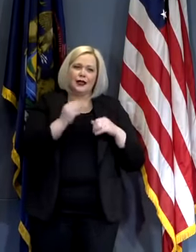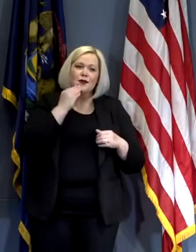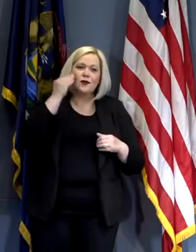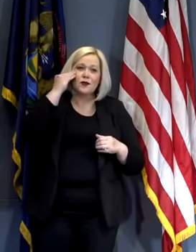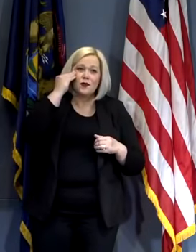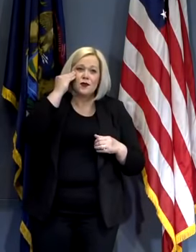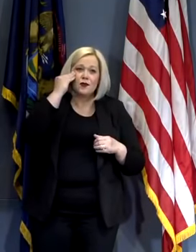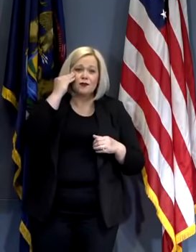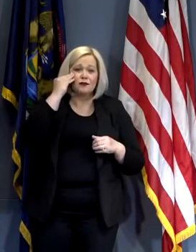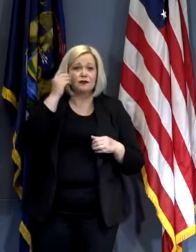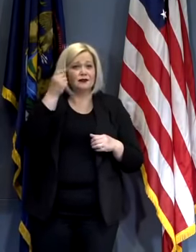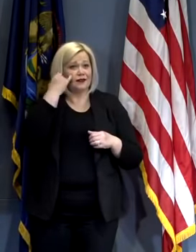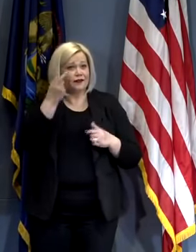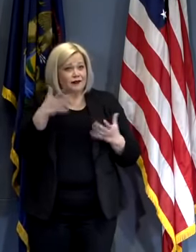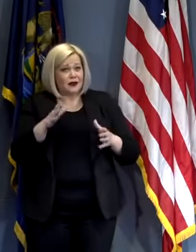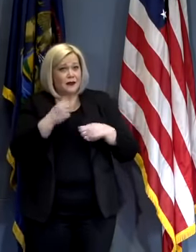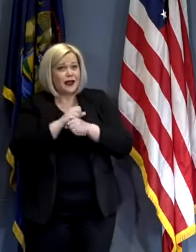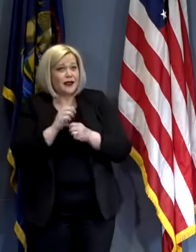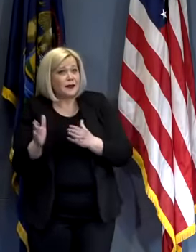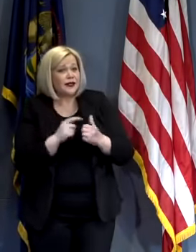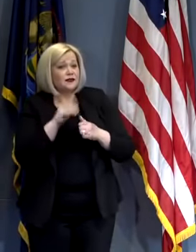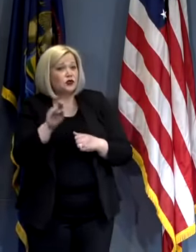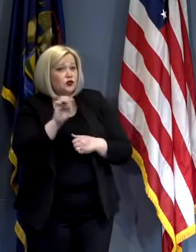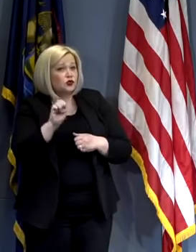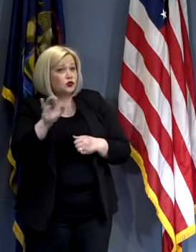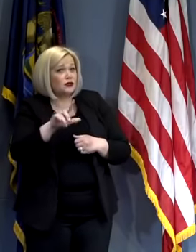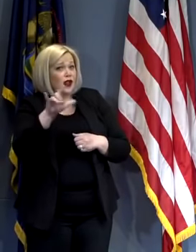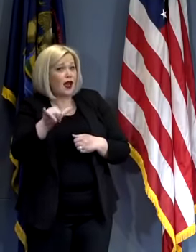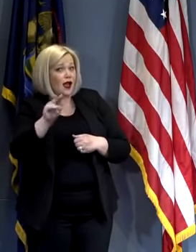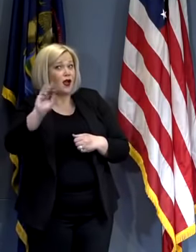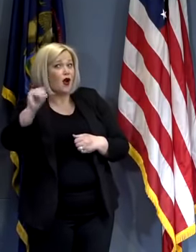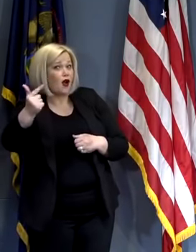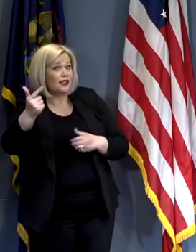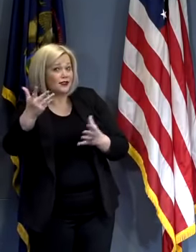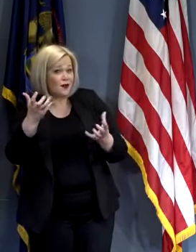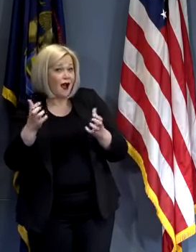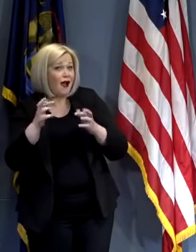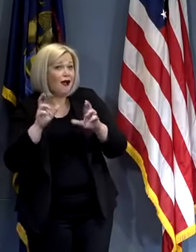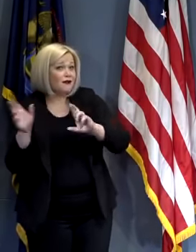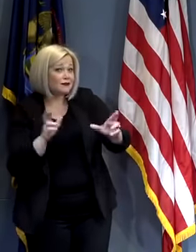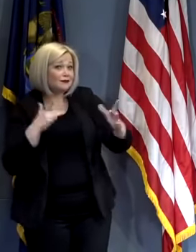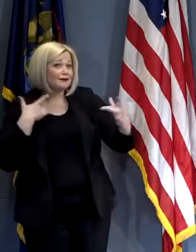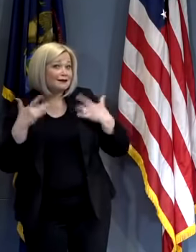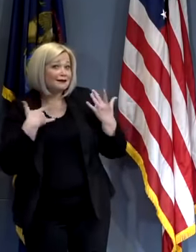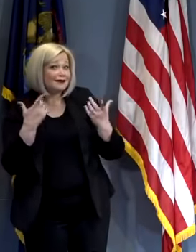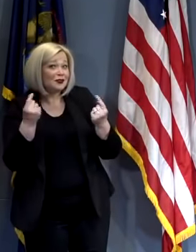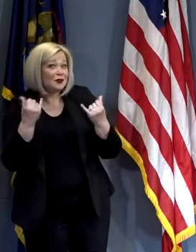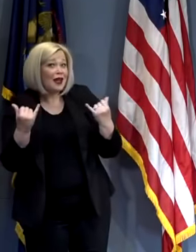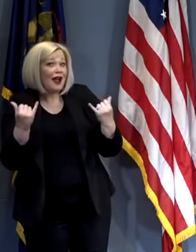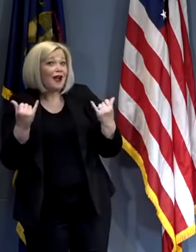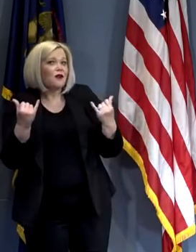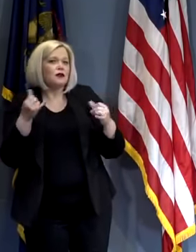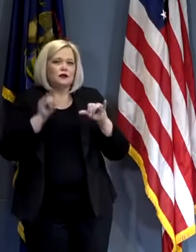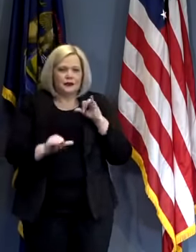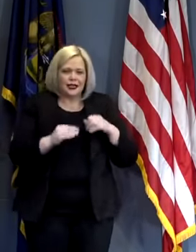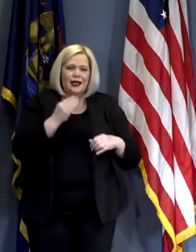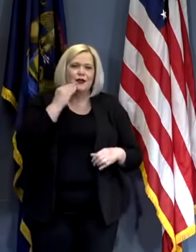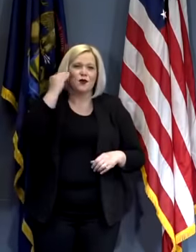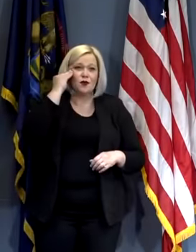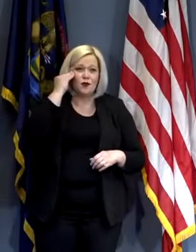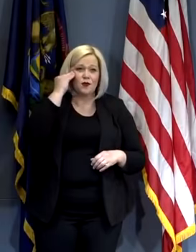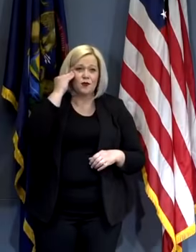plans for June, July, or August and want to see them through, stay home. What happens next depends on